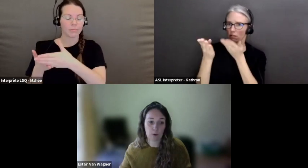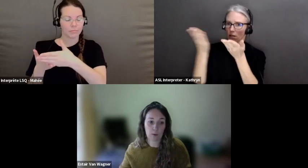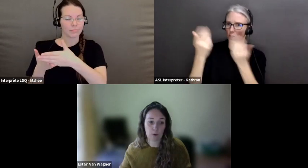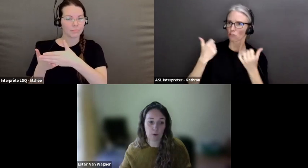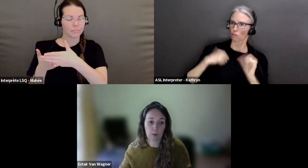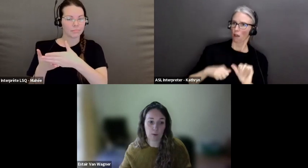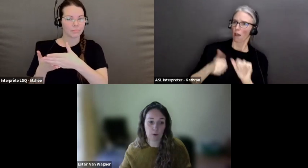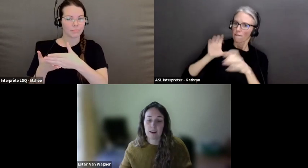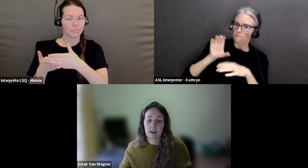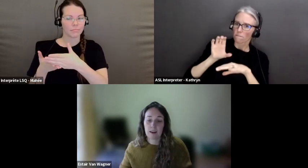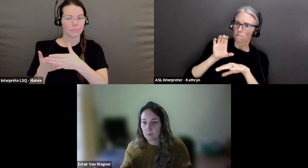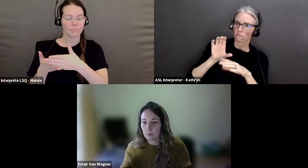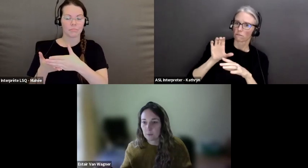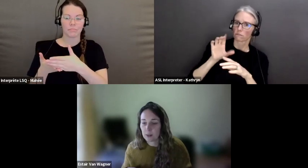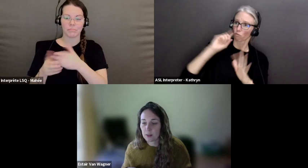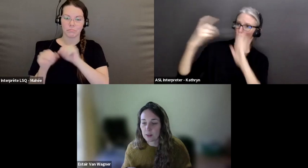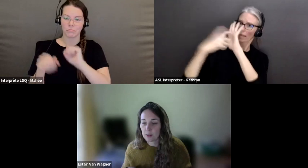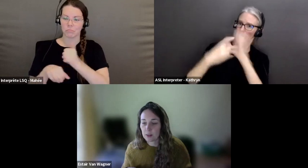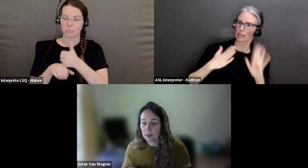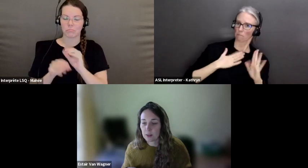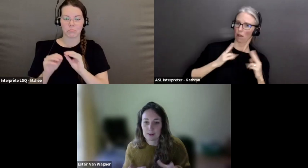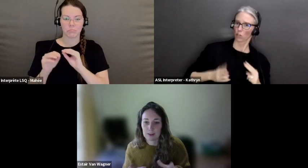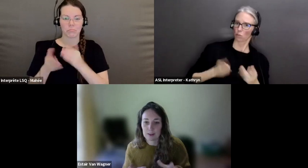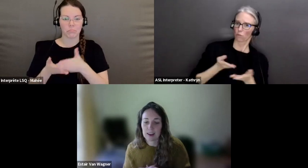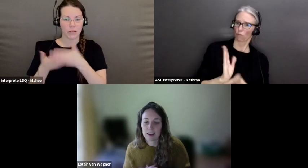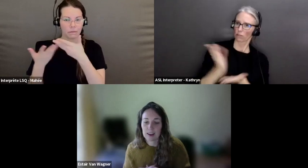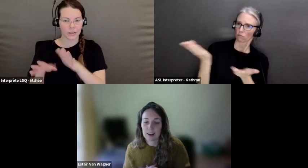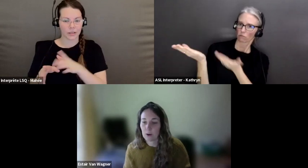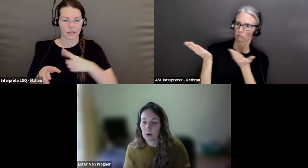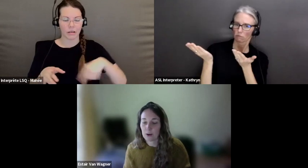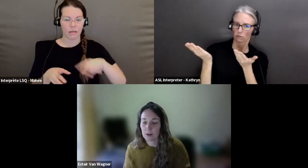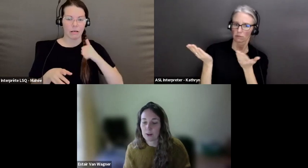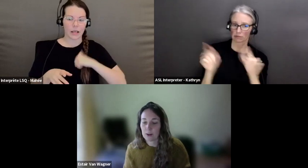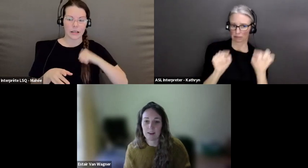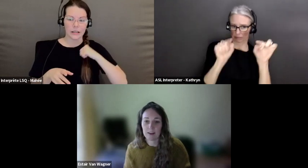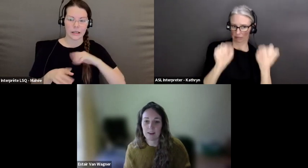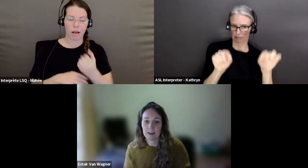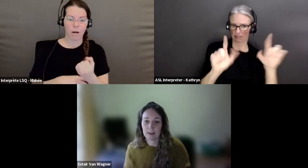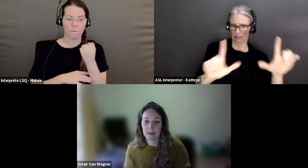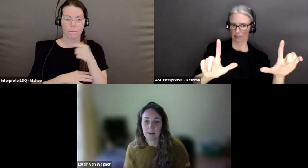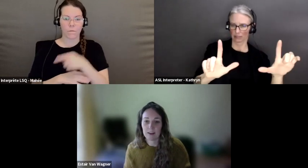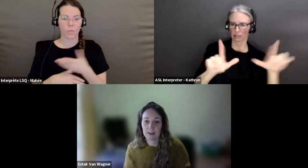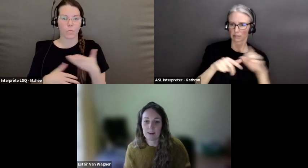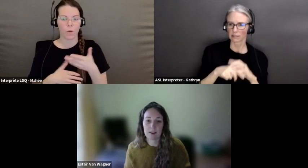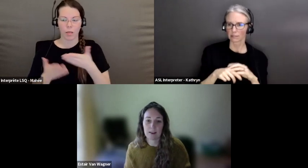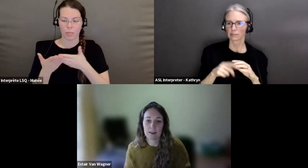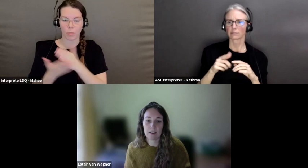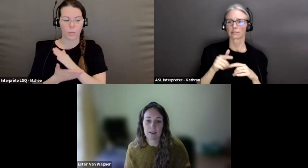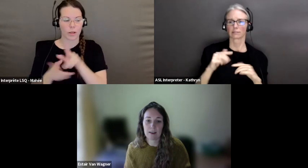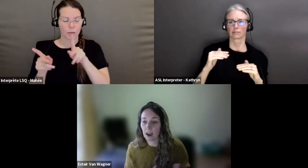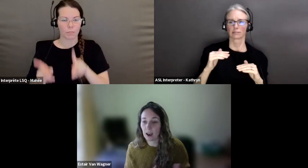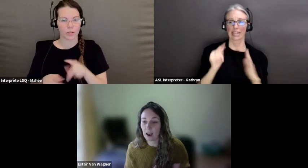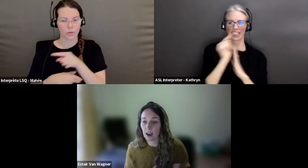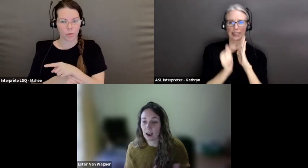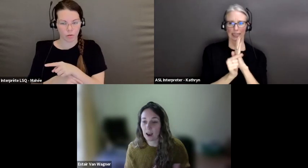rights. And if we go to the next slide, the case names are on there. In Toronto,